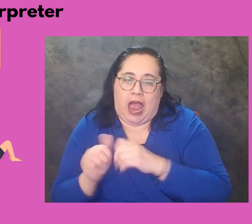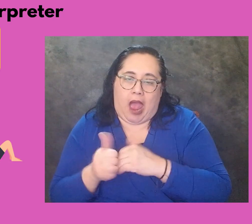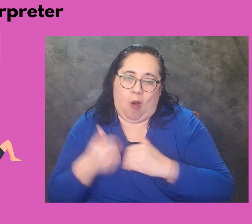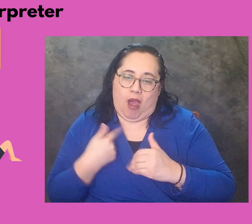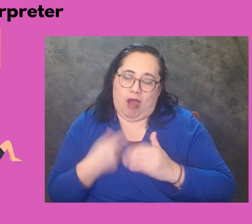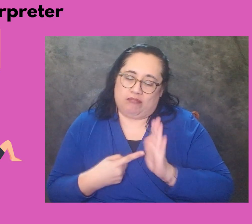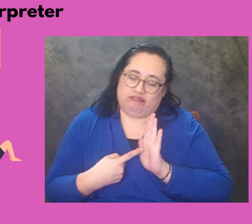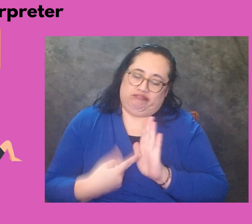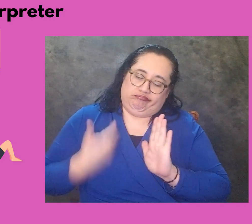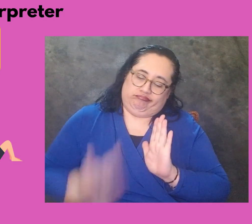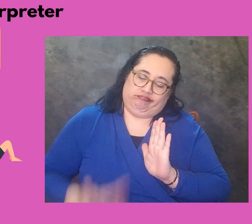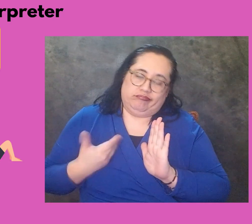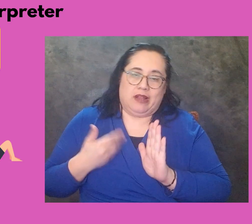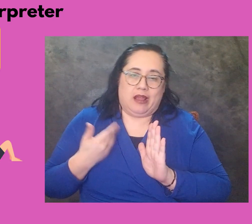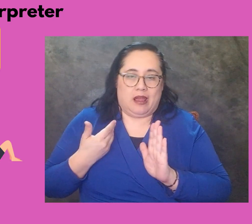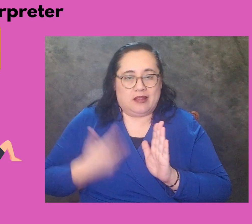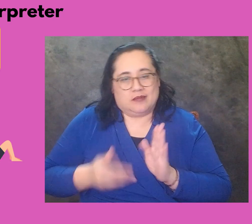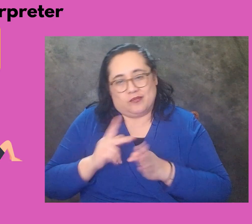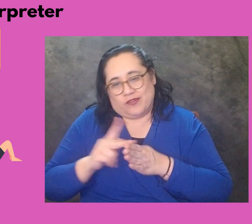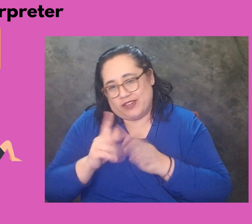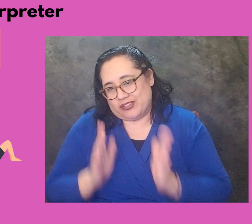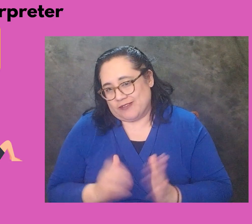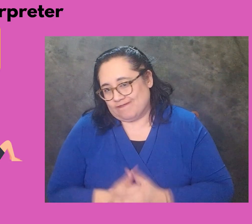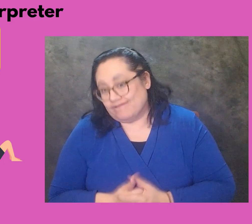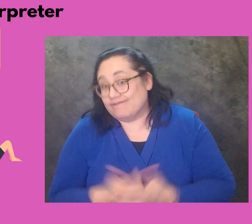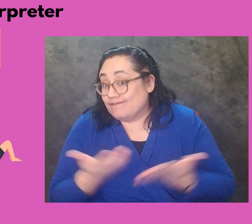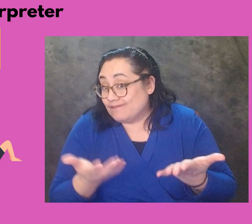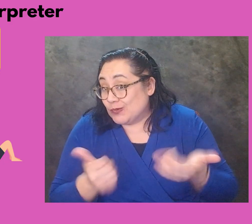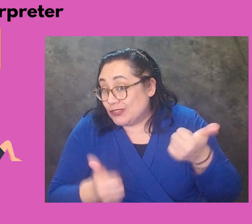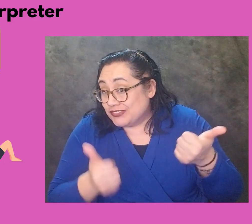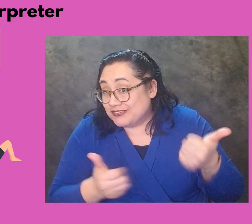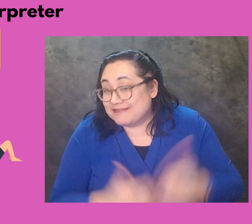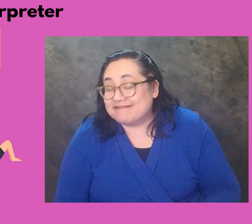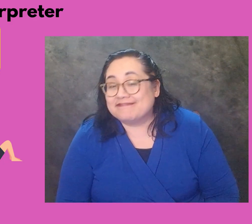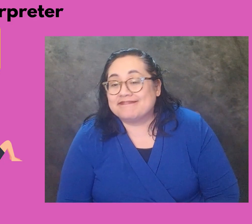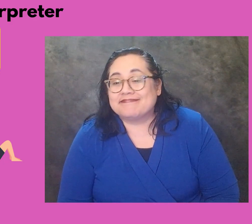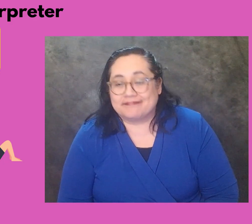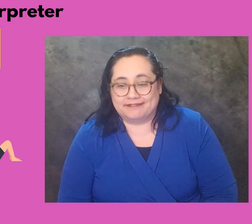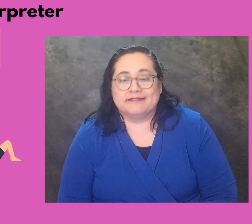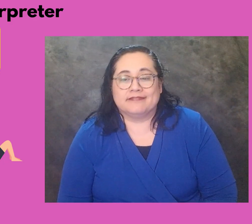to how you present yourself as a professional?